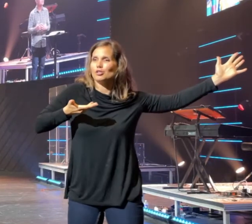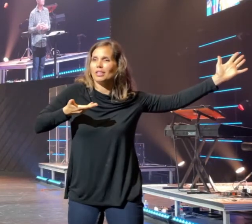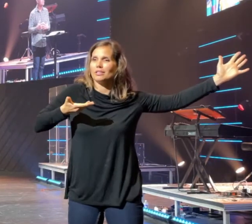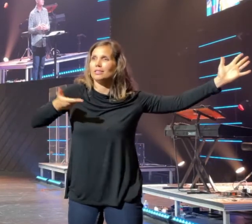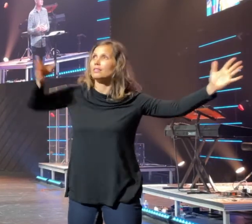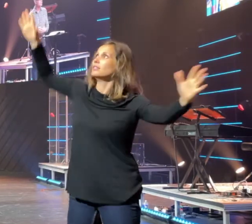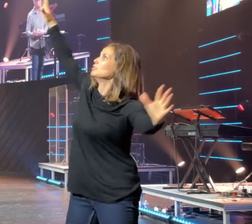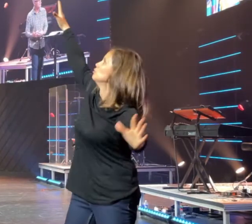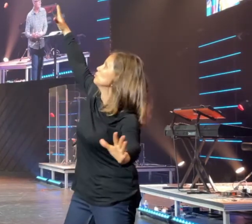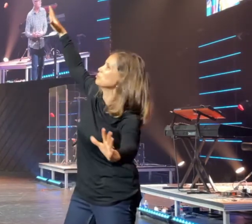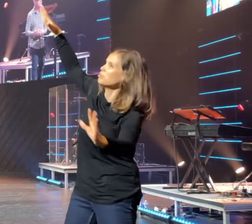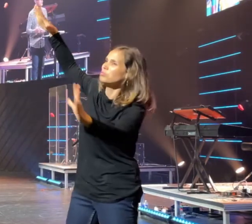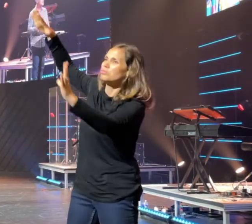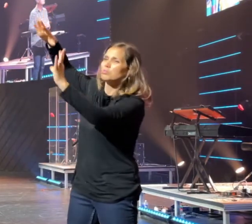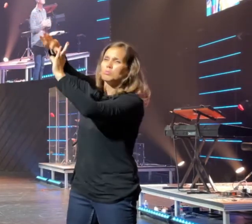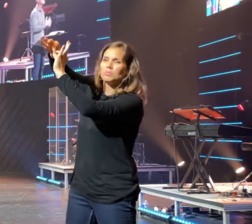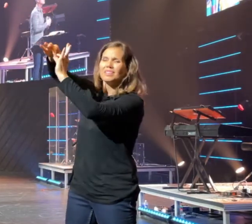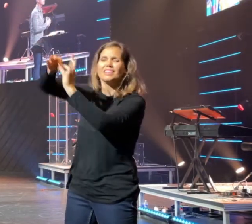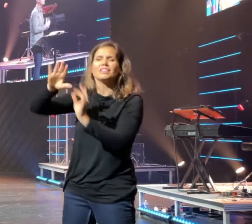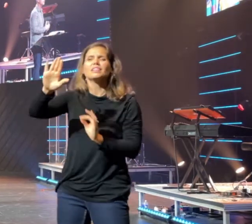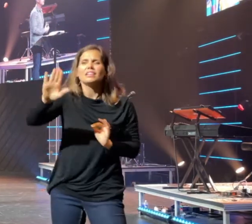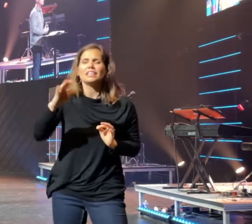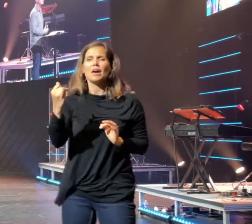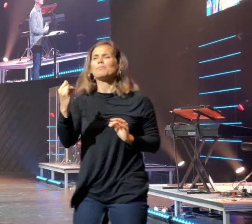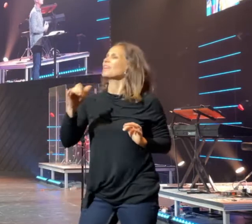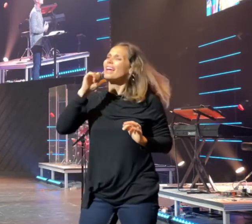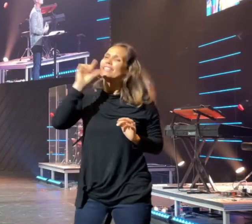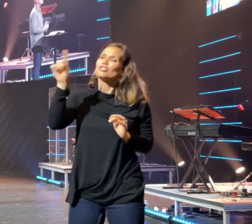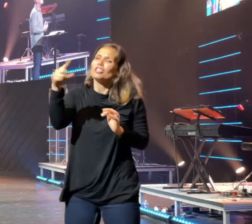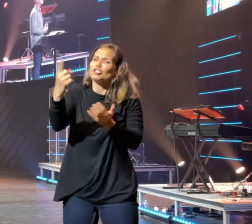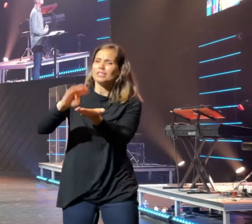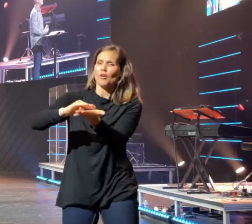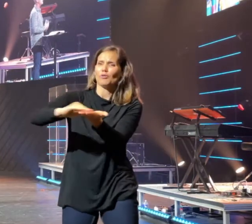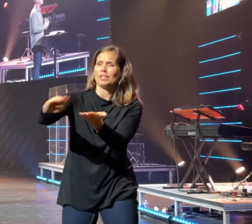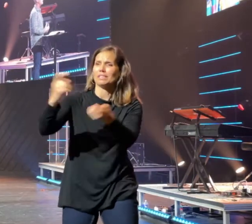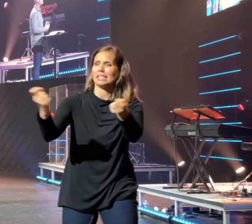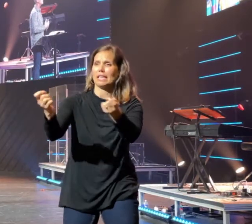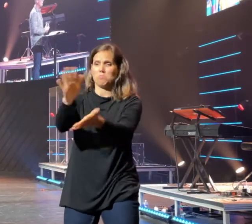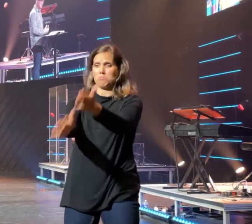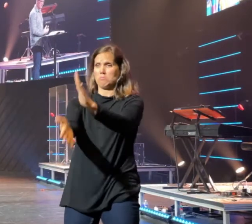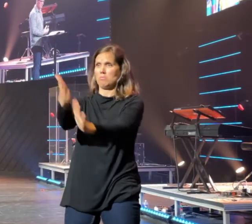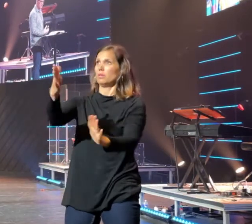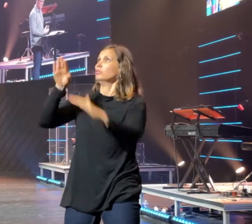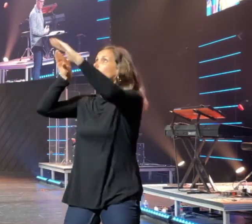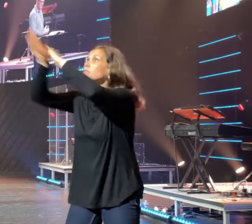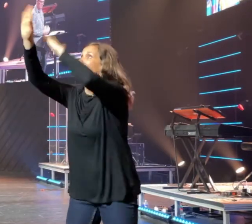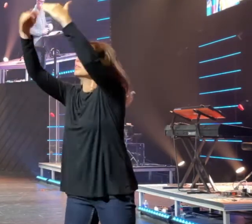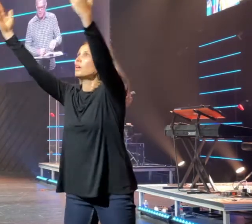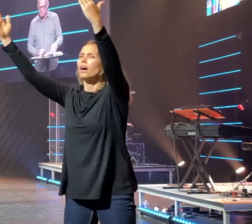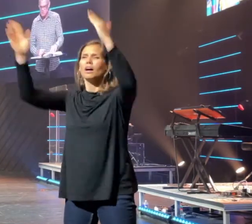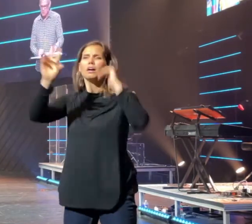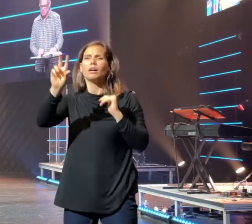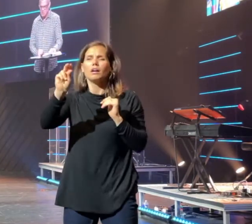men, women, people, humanity, back to the original purpose for which humanity was created, okay?